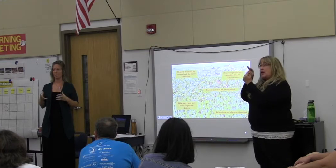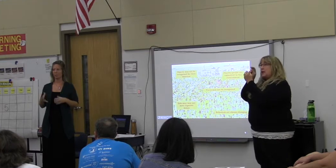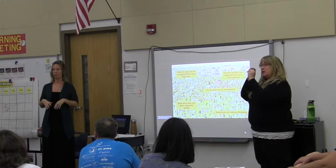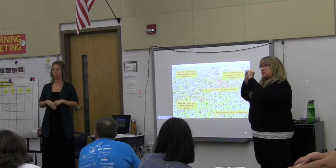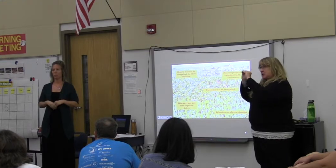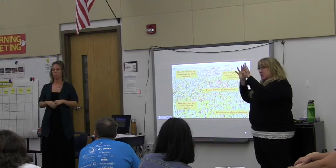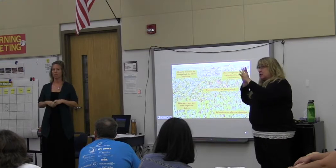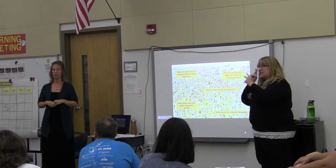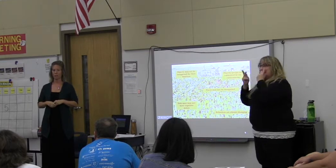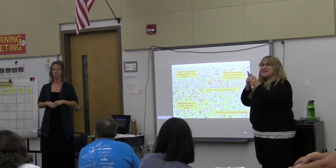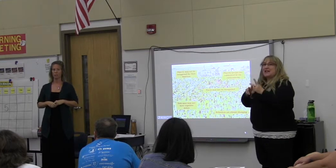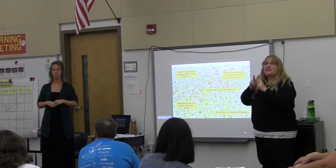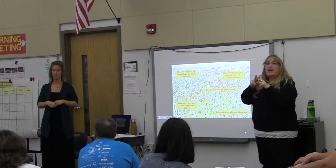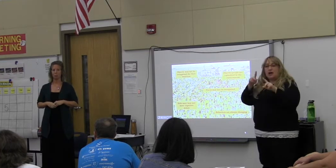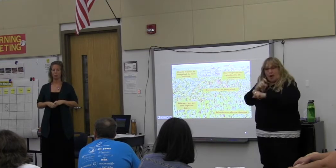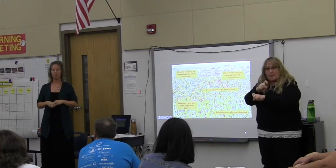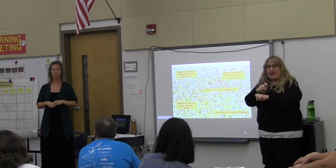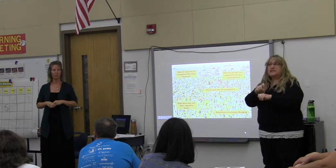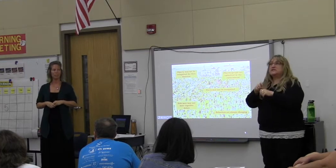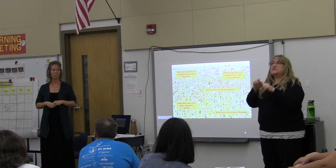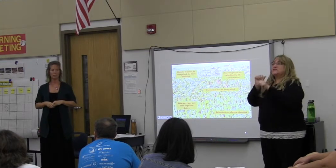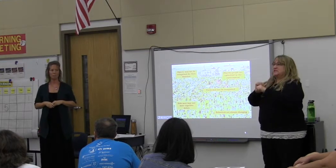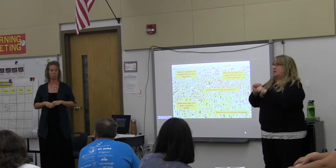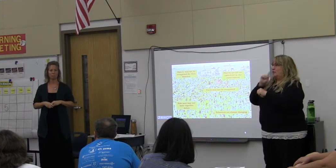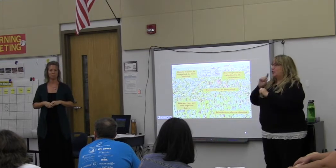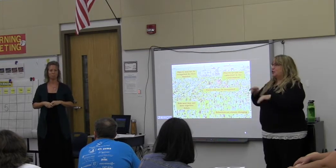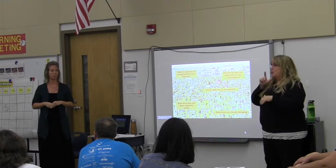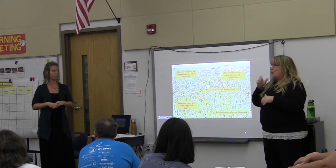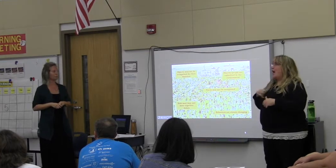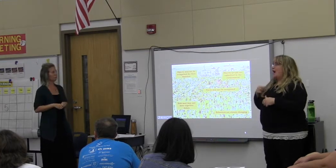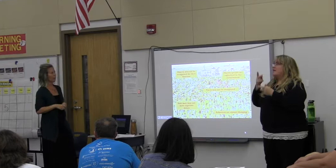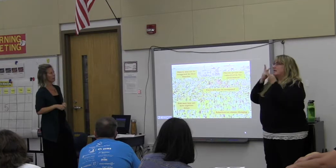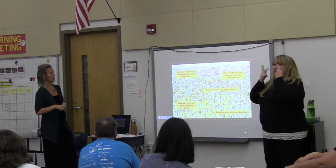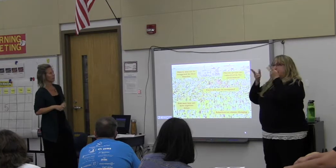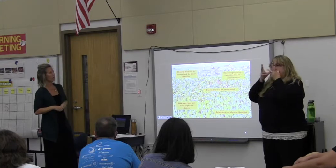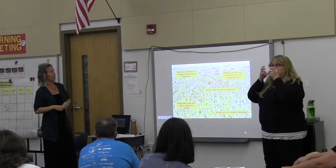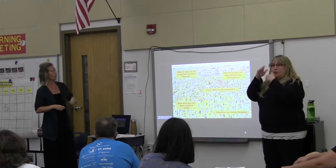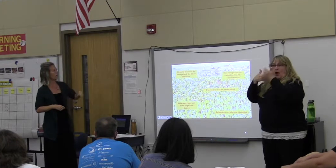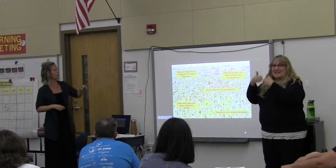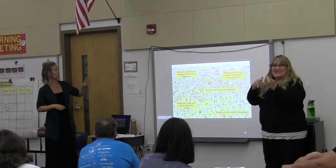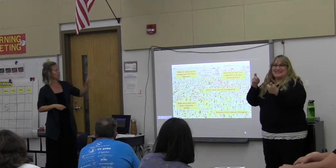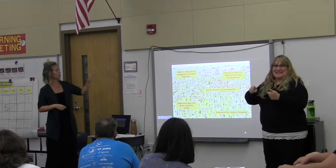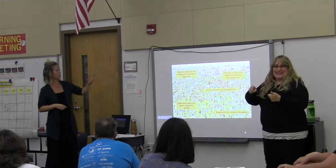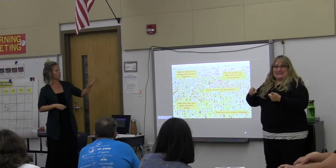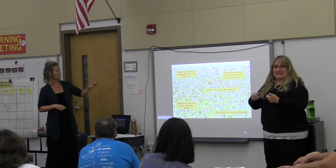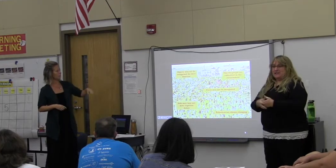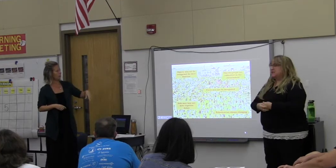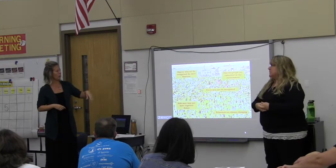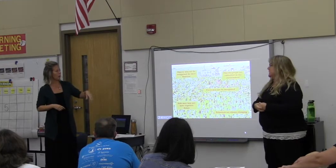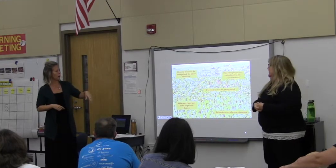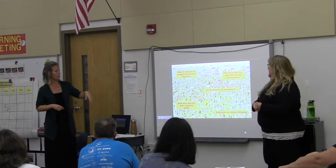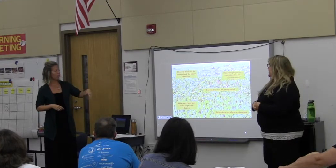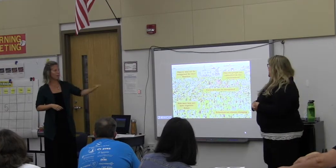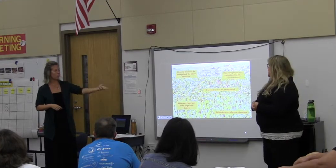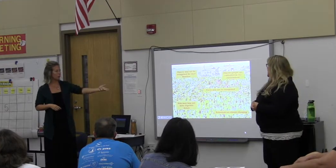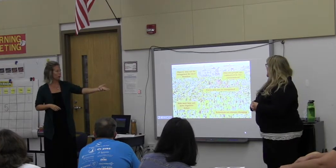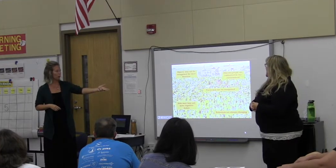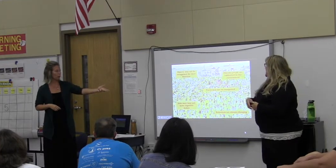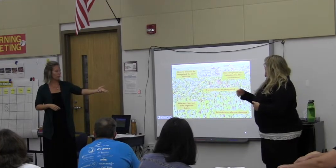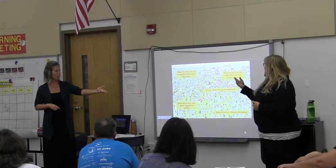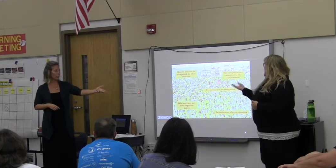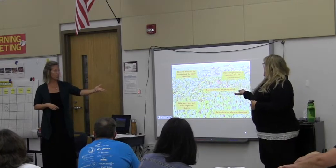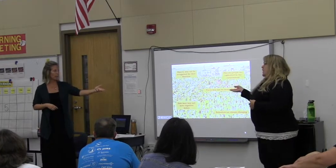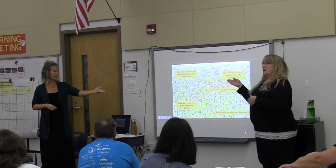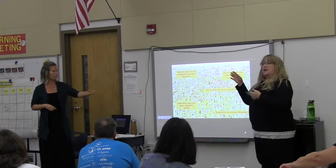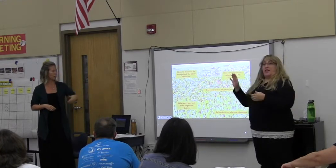complex task for kids with visual processing needs. Okay. Let me see. Behaviors are